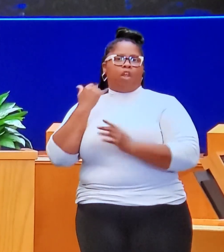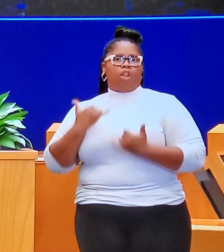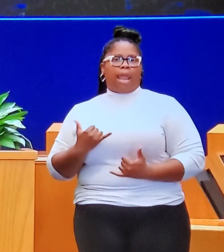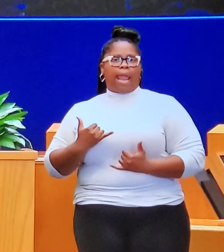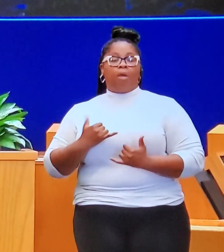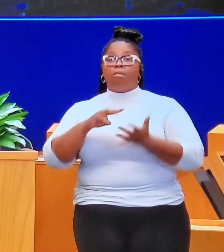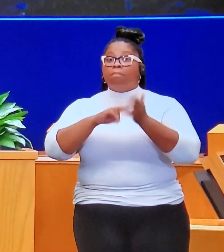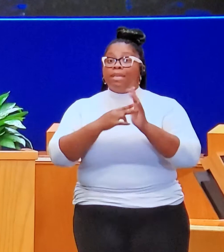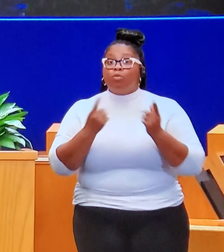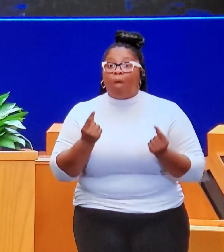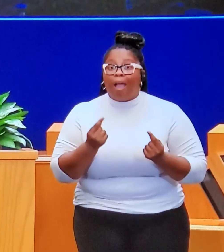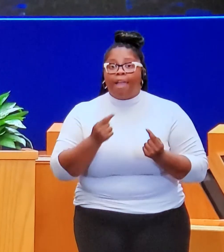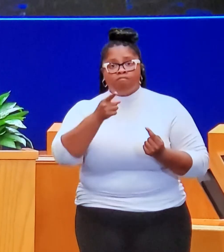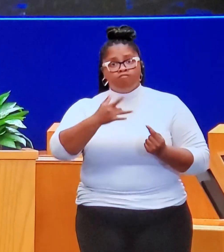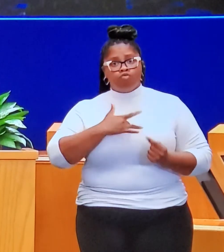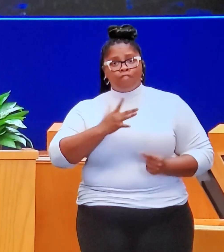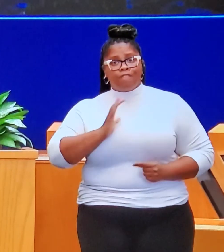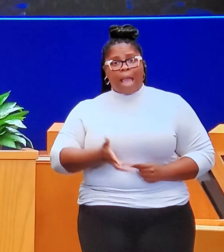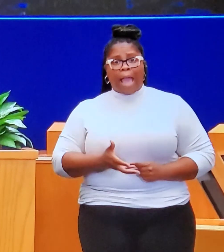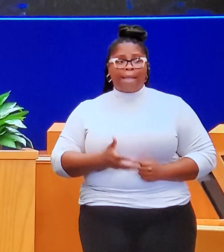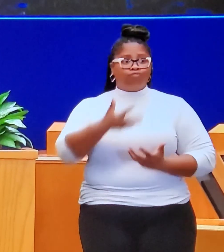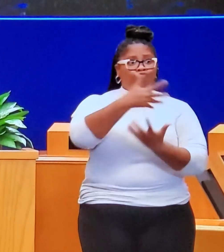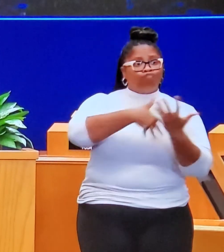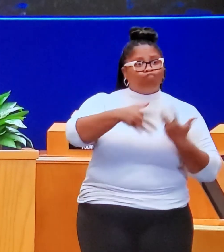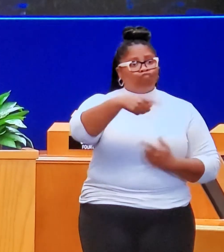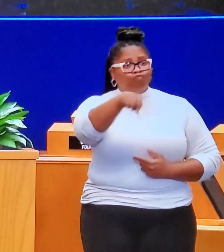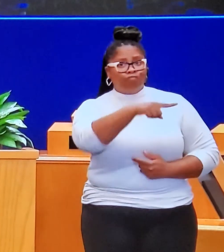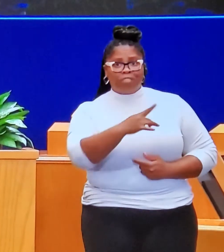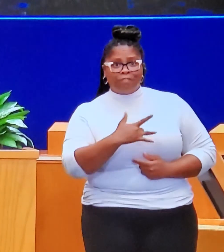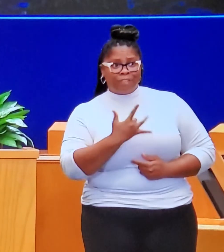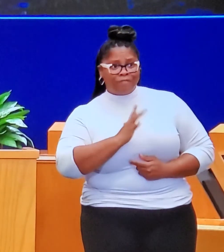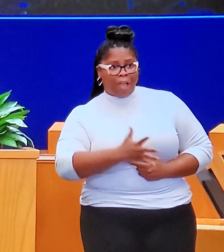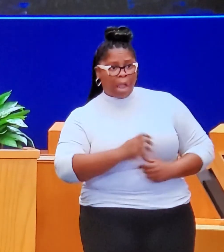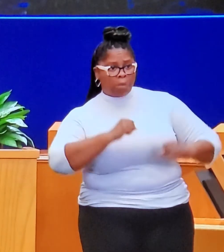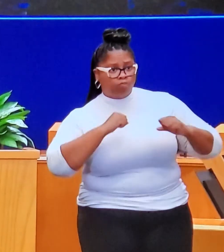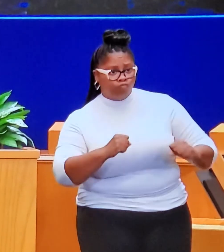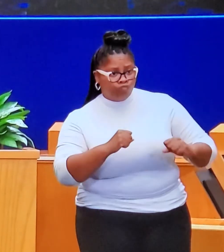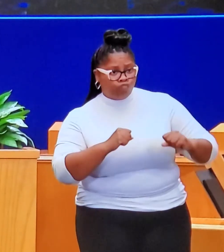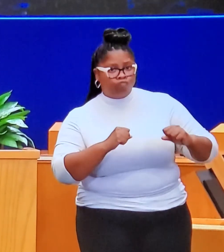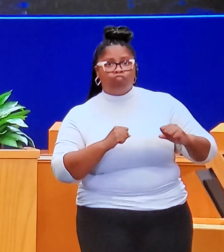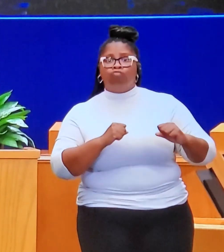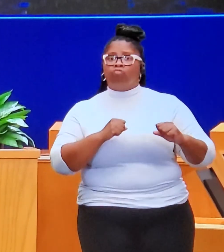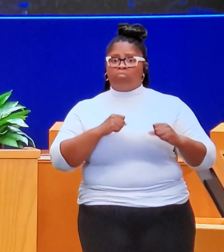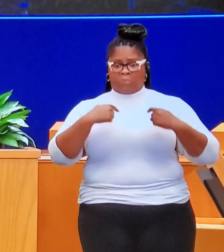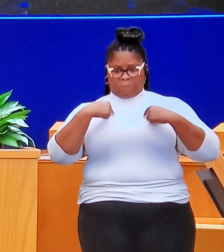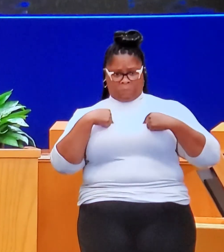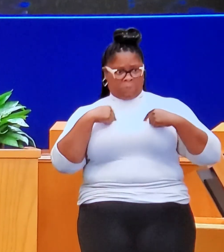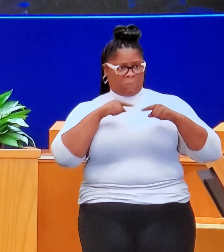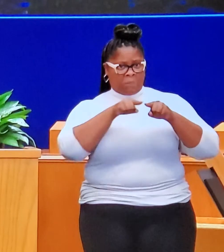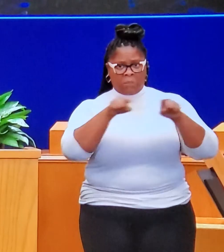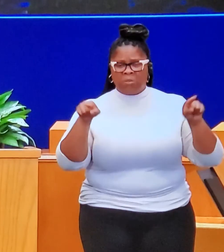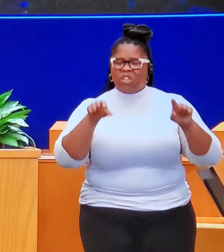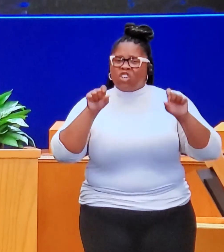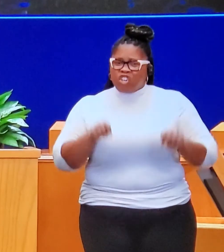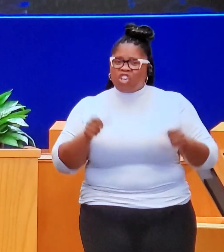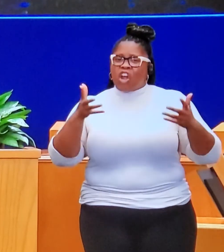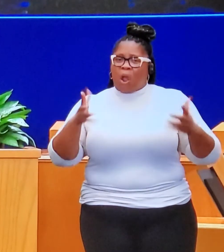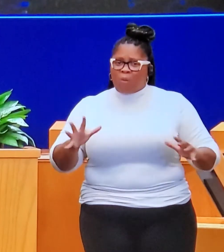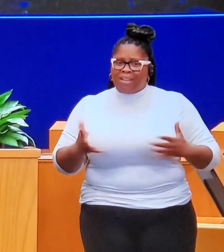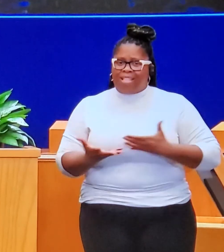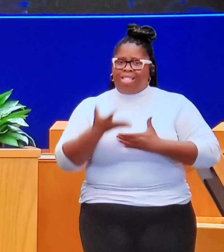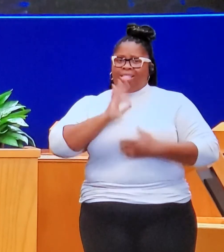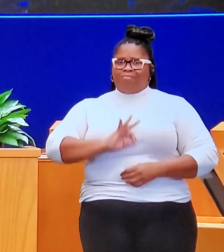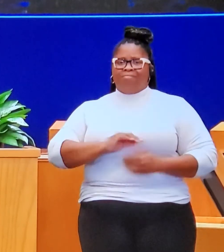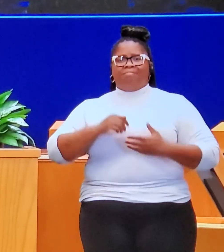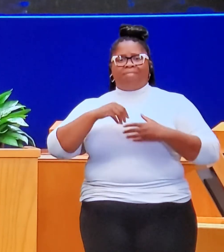fine, or if you're around people who are feeling fine, you and the other person that you're with could be infected, and you're